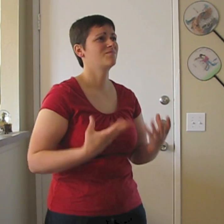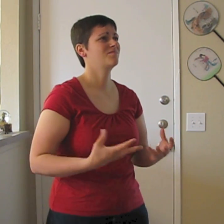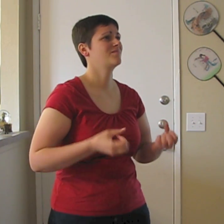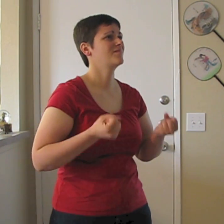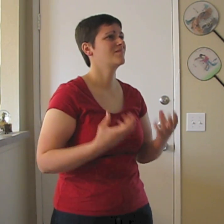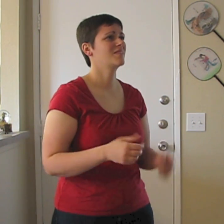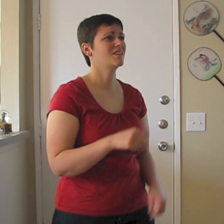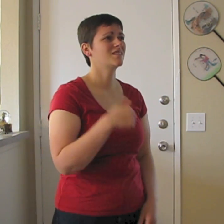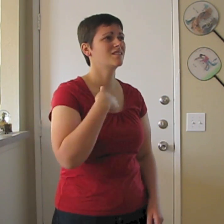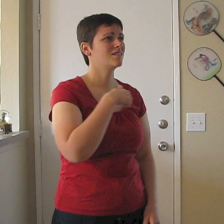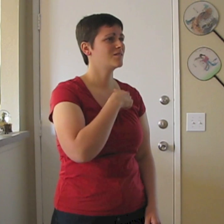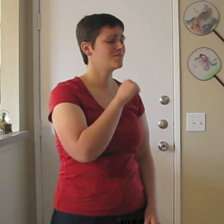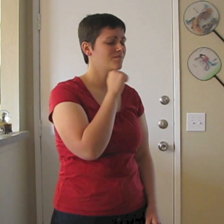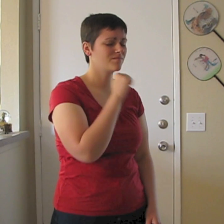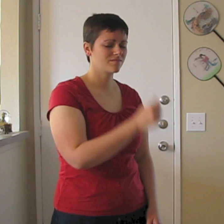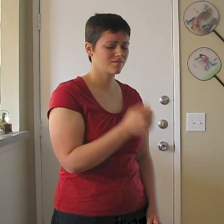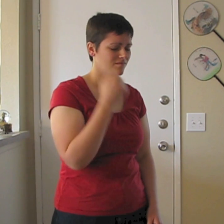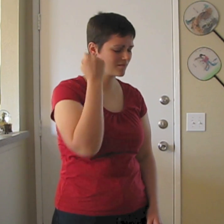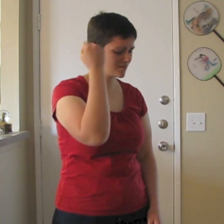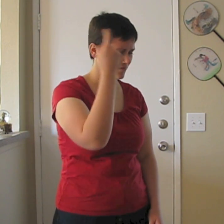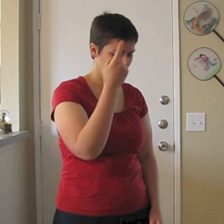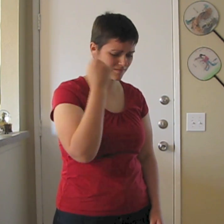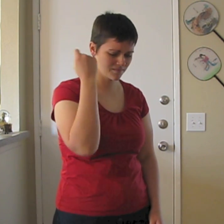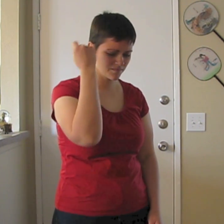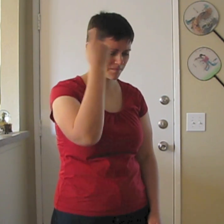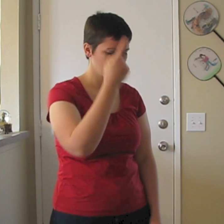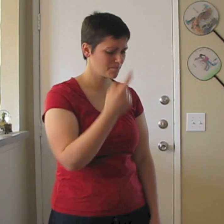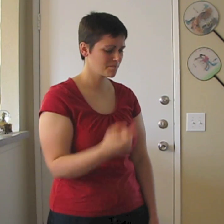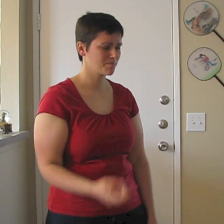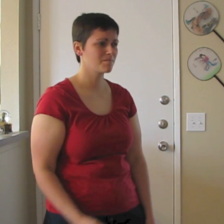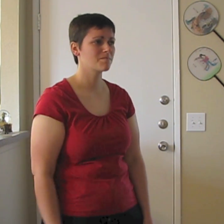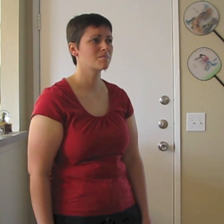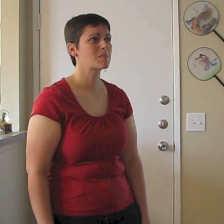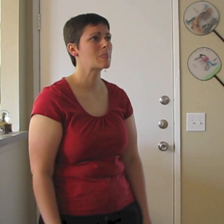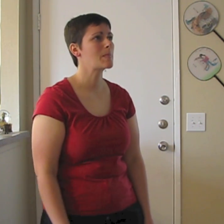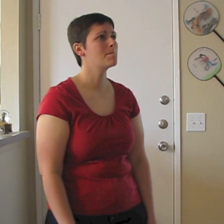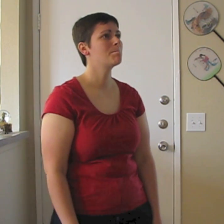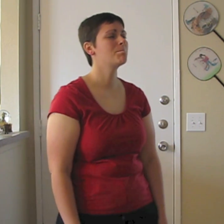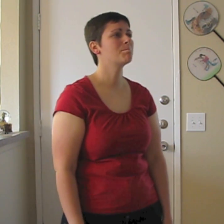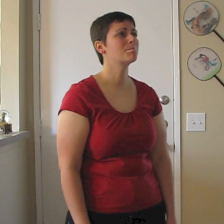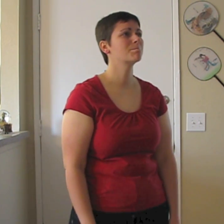here? There's so much that we don't